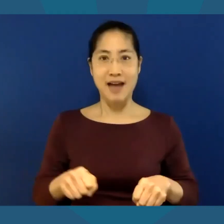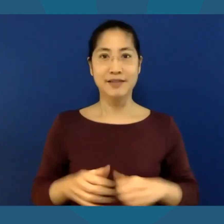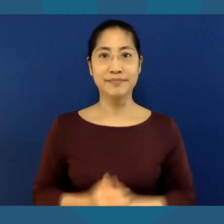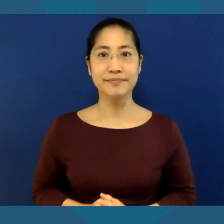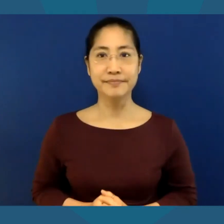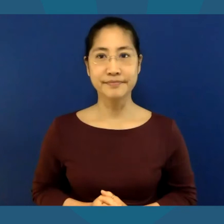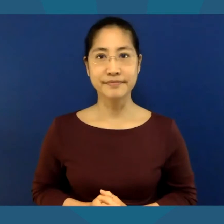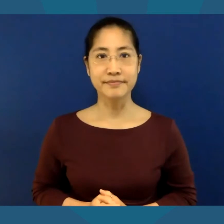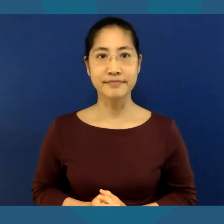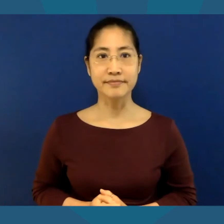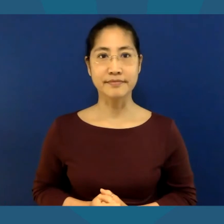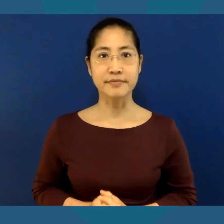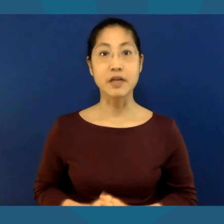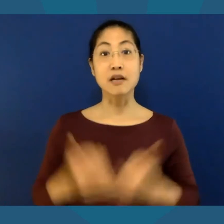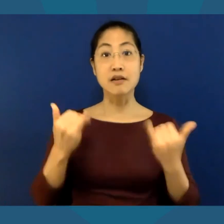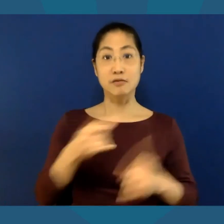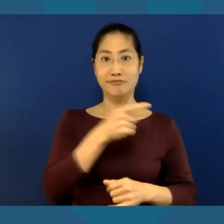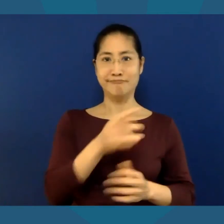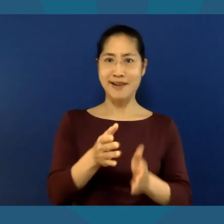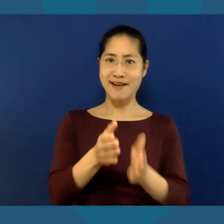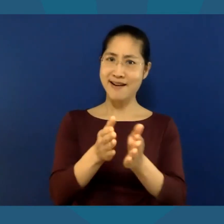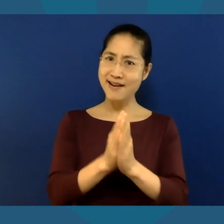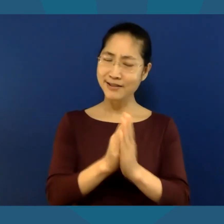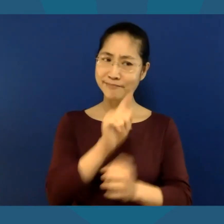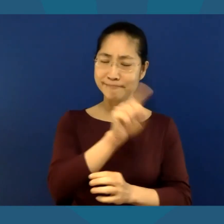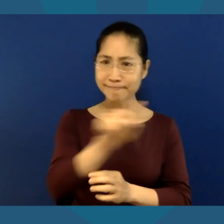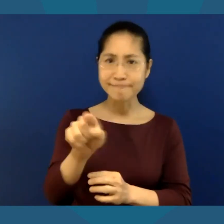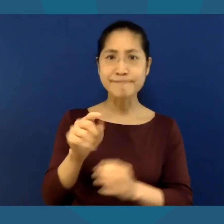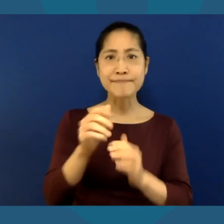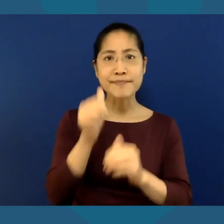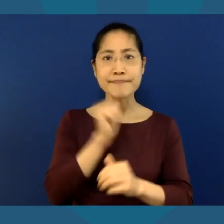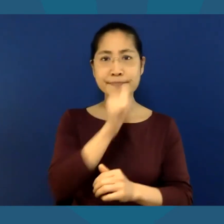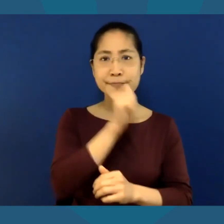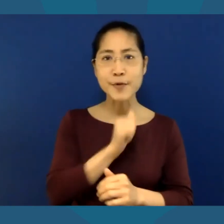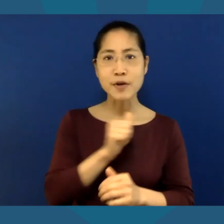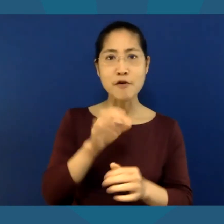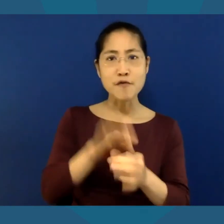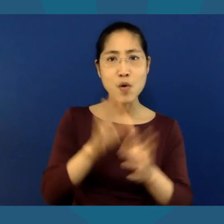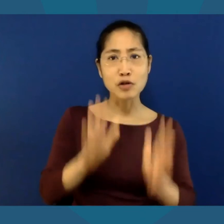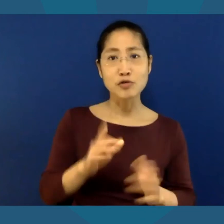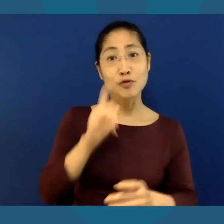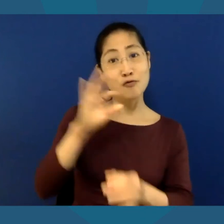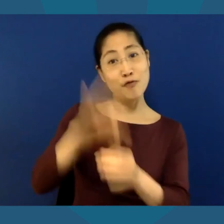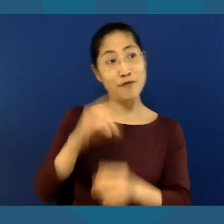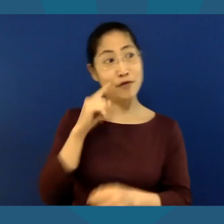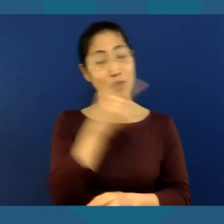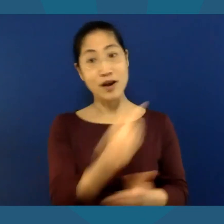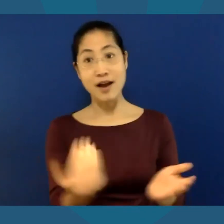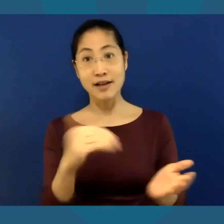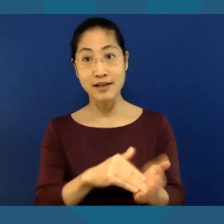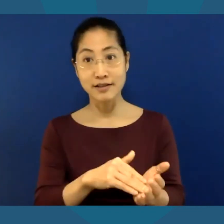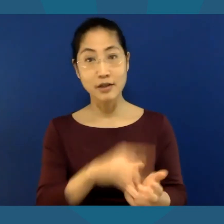Now, she is asking Arizona voters to re-elect her to the Arizona Senate